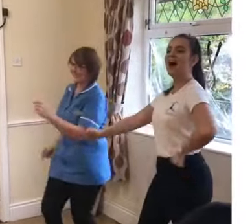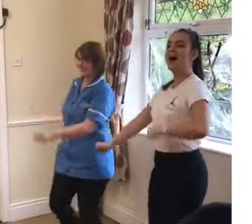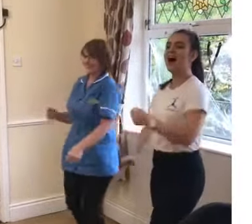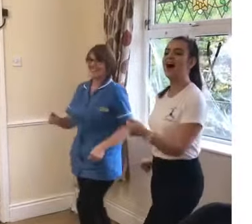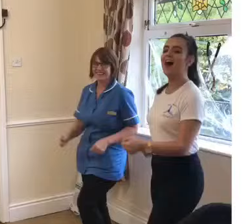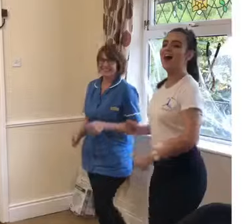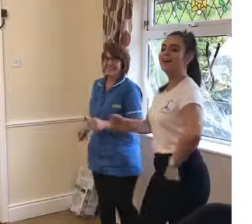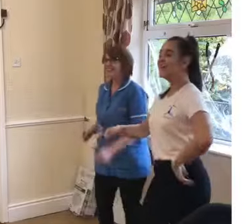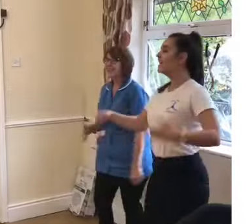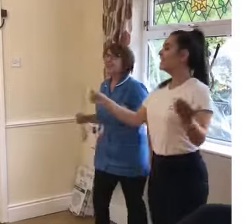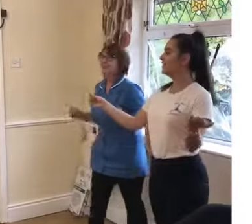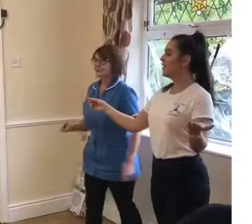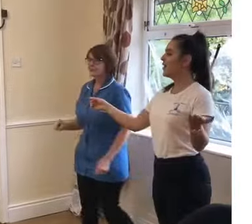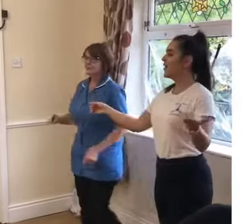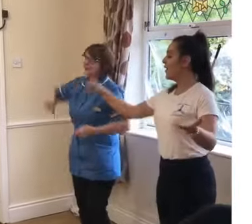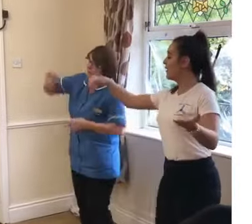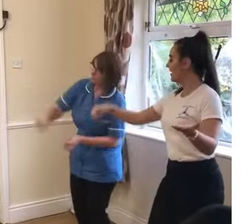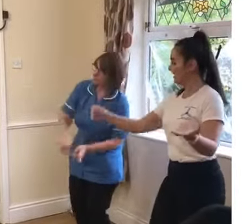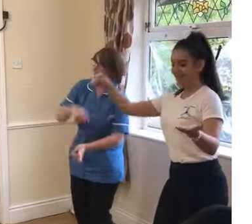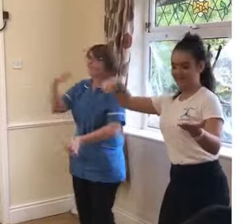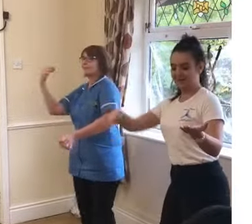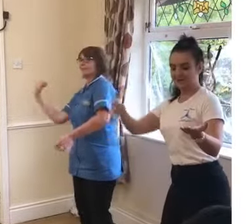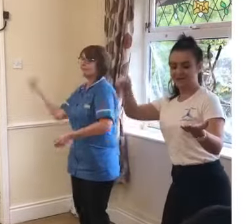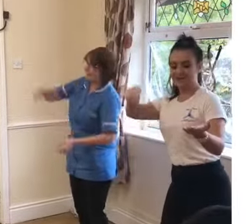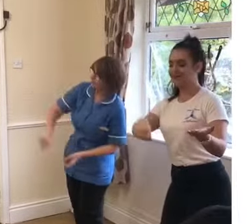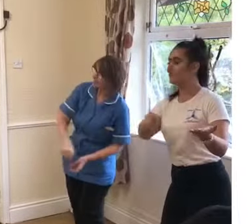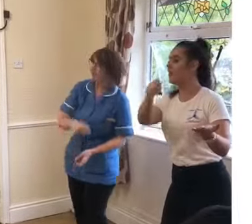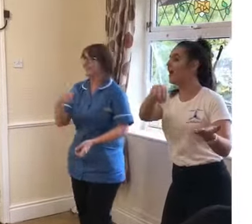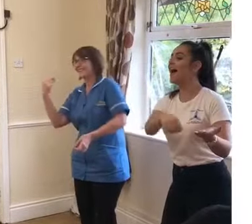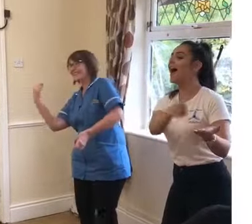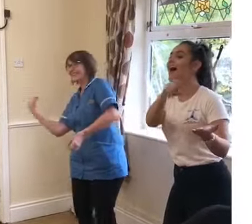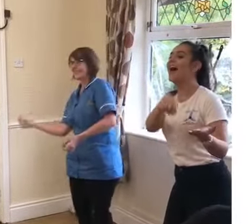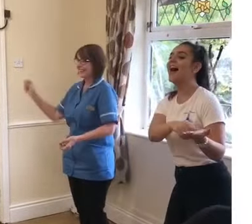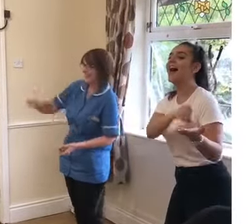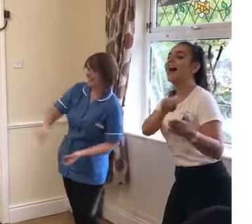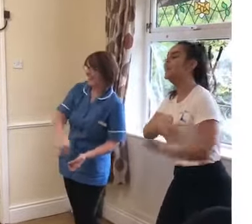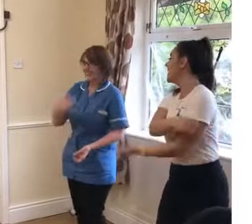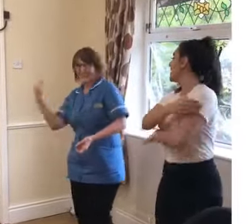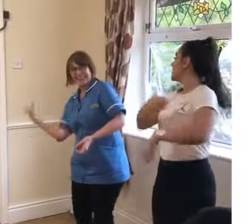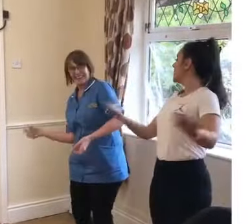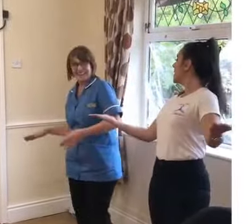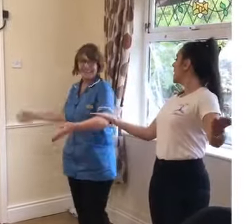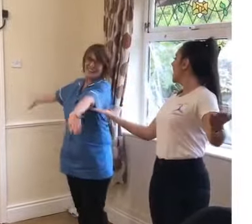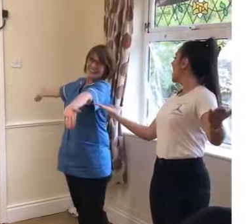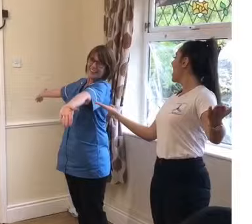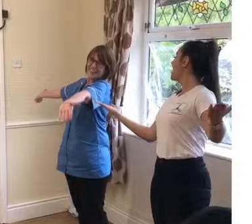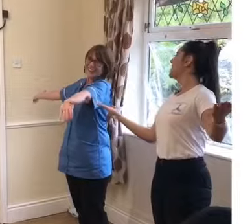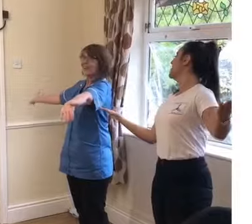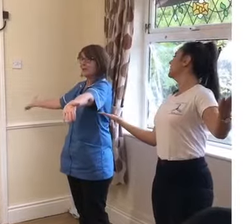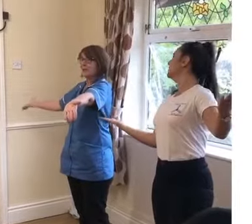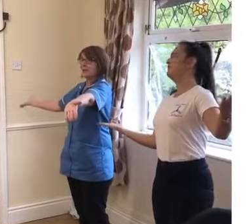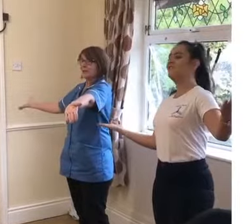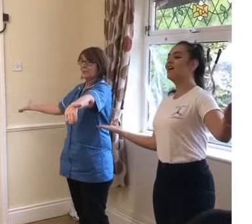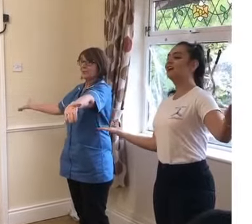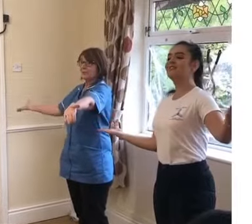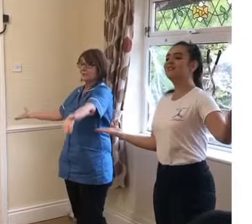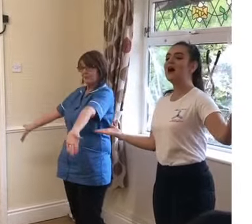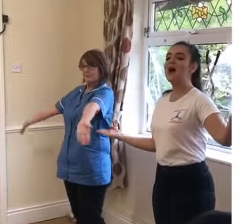So, a needle pulling thread. La, a bell to follow so.